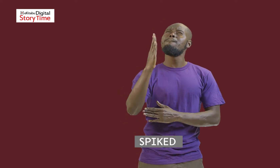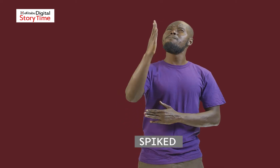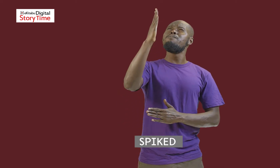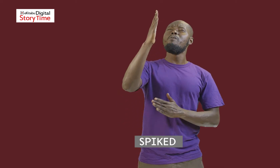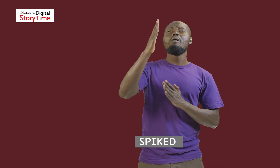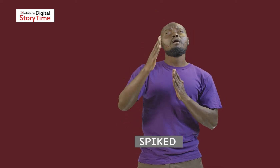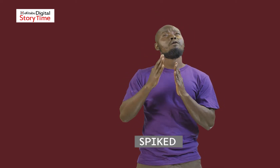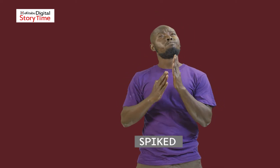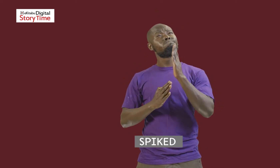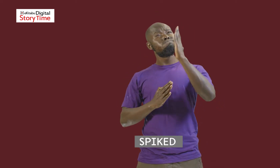Spiked.